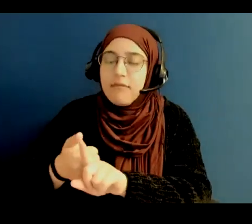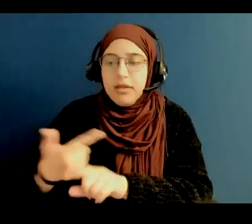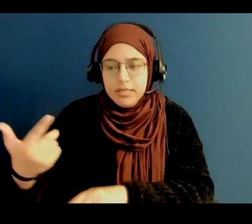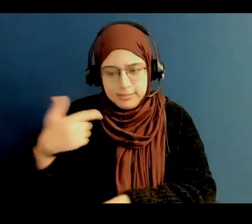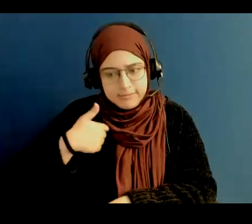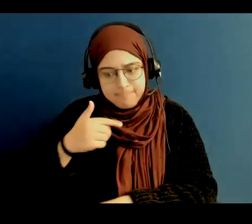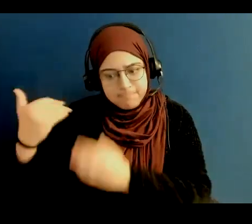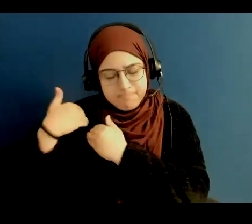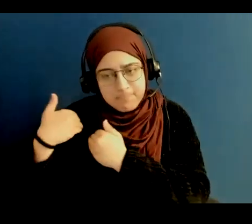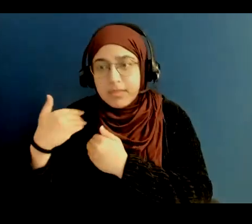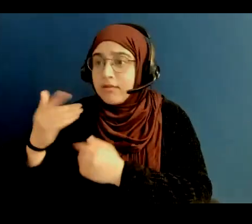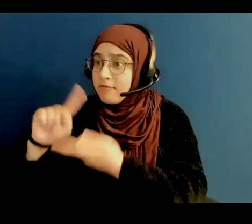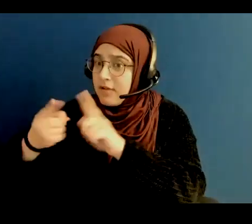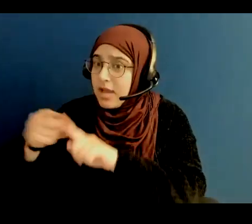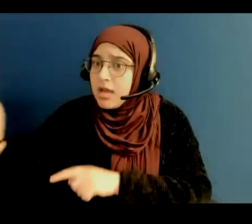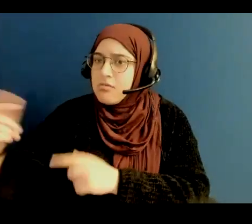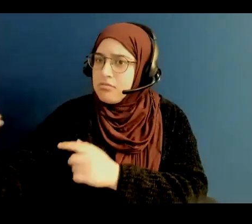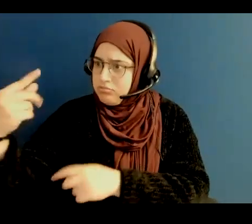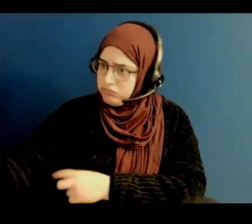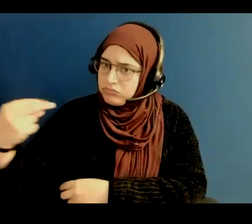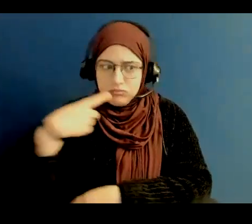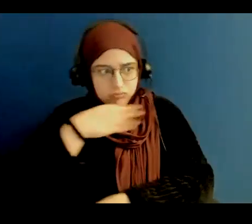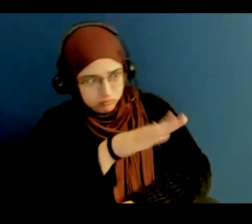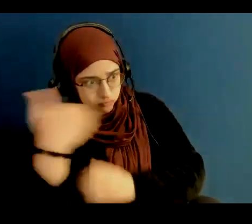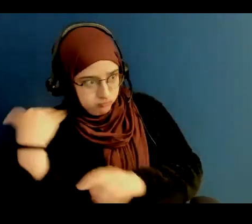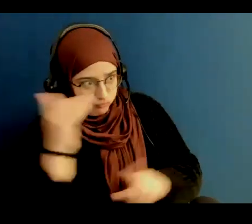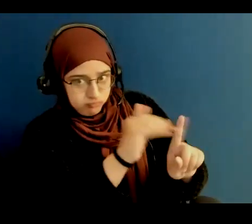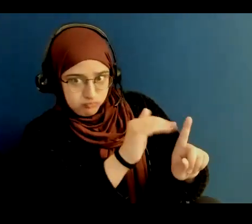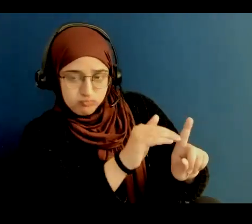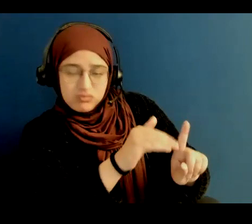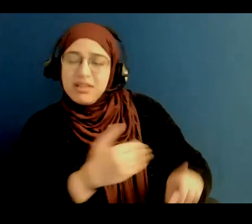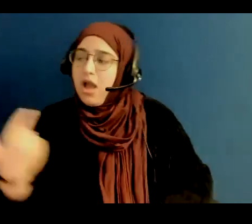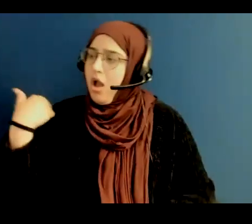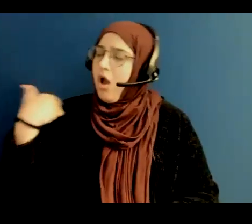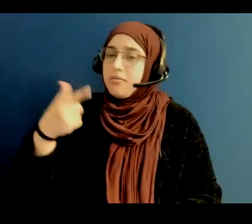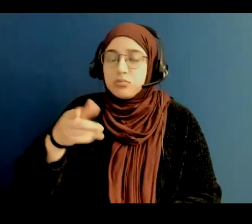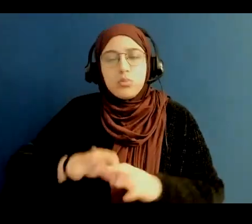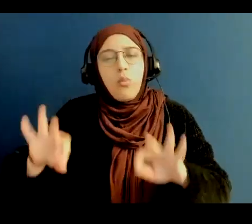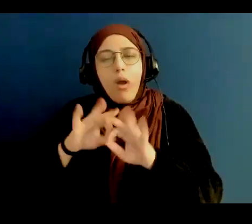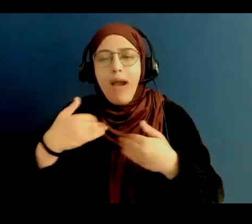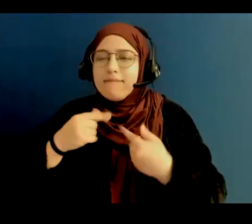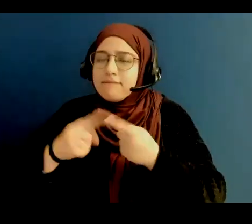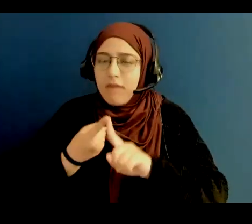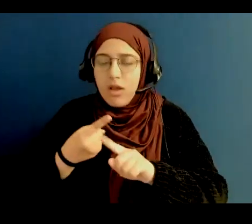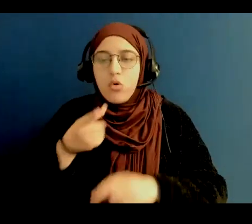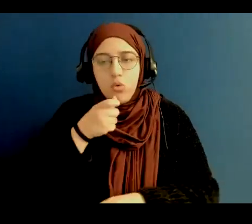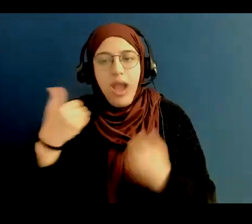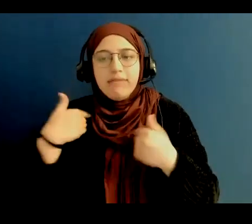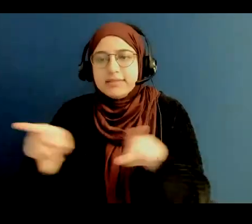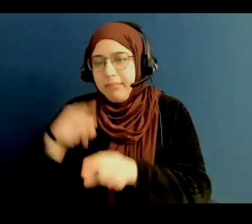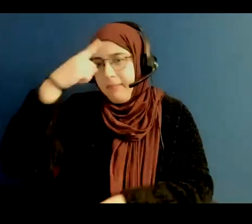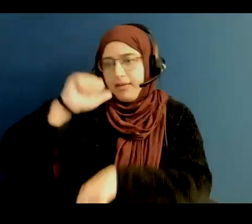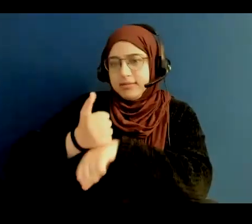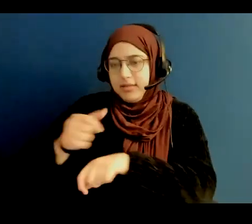very important. Have friends that have a similar mindset to you. In Islam, brotherhood and sisterhood